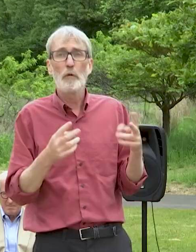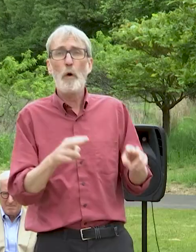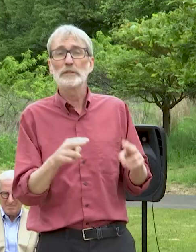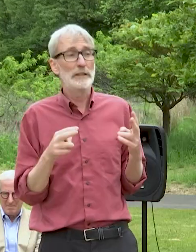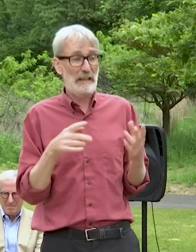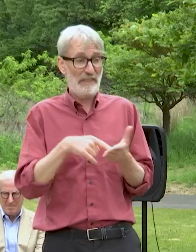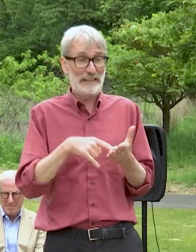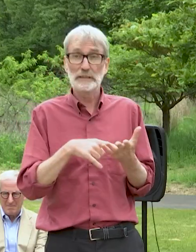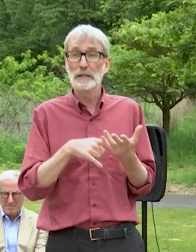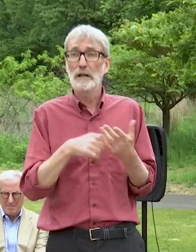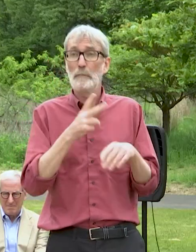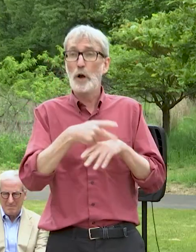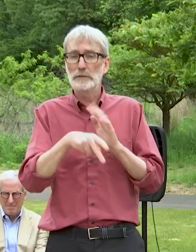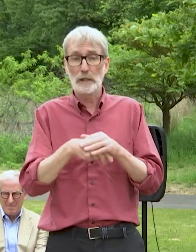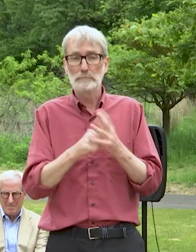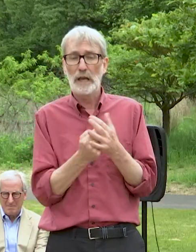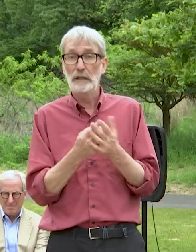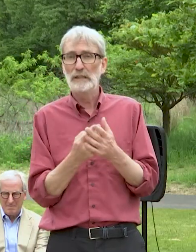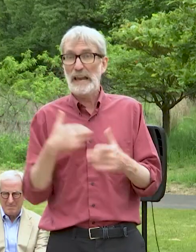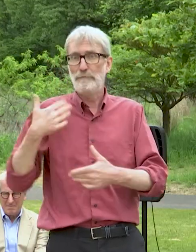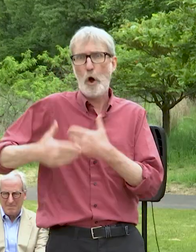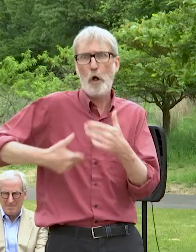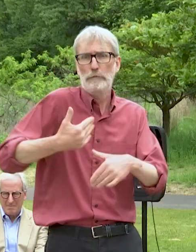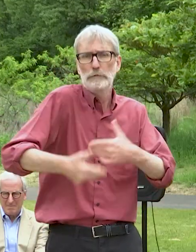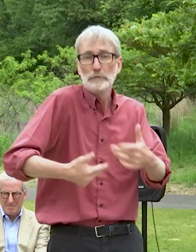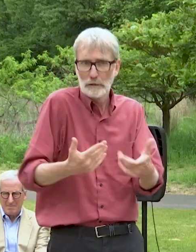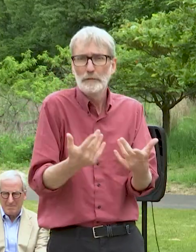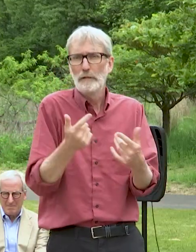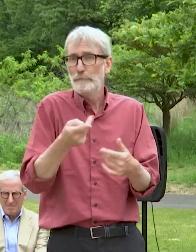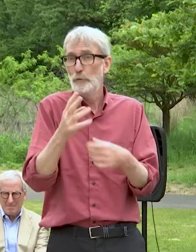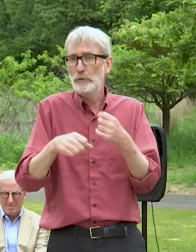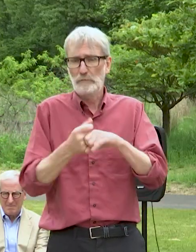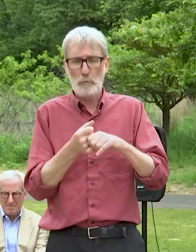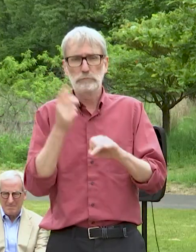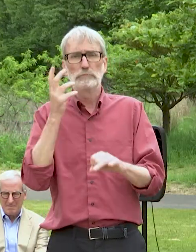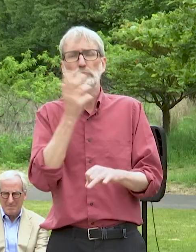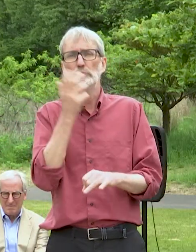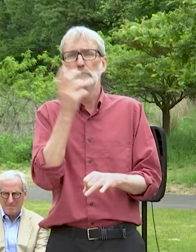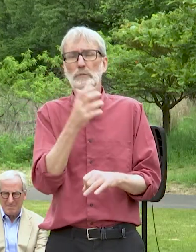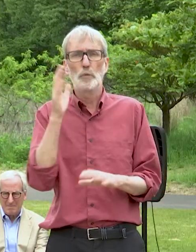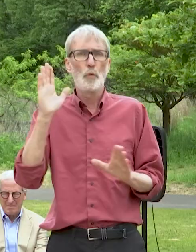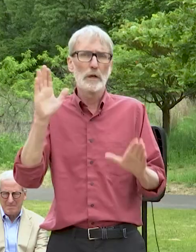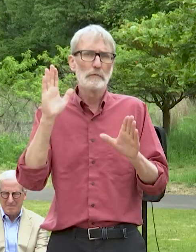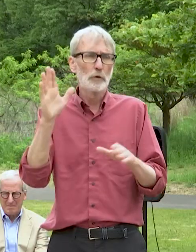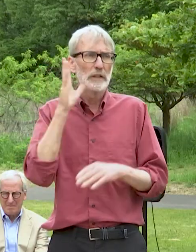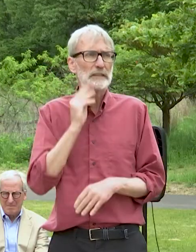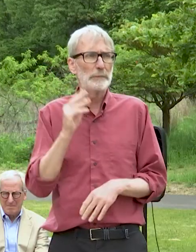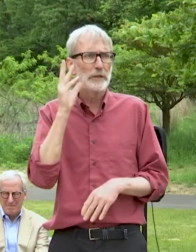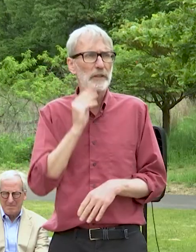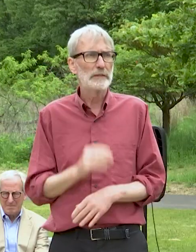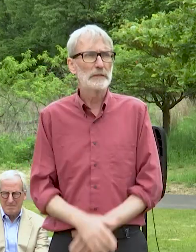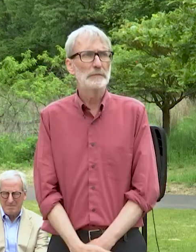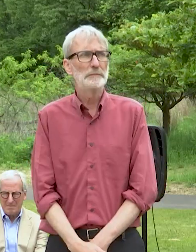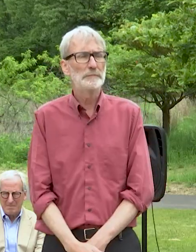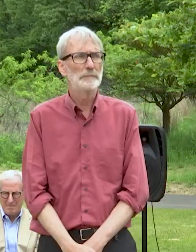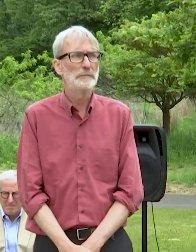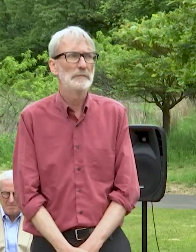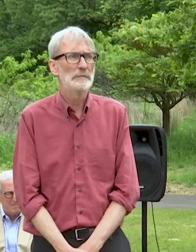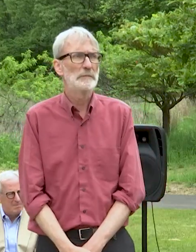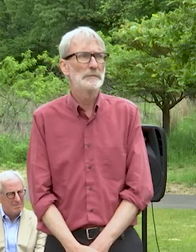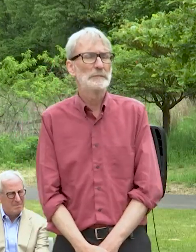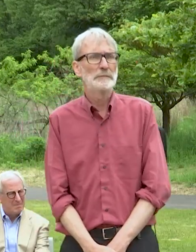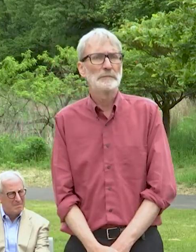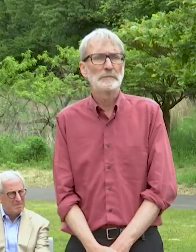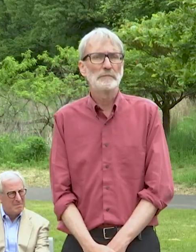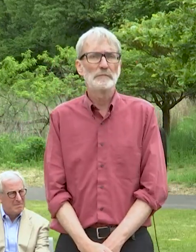this project evolve over the past couple of years has really just been an incredible experience. It's so exciting